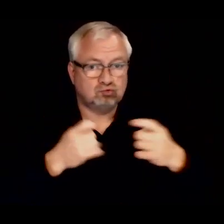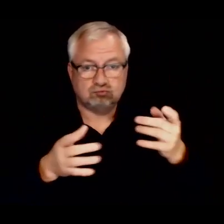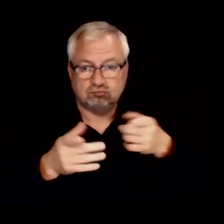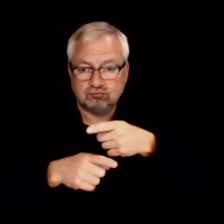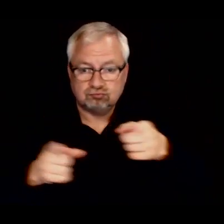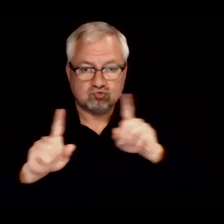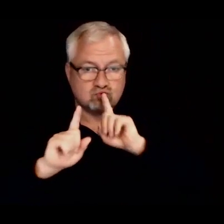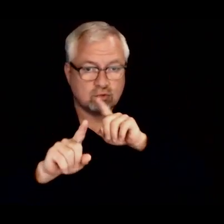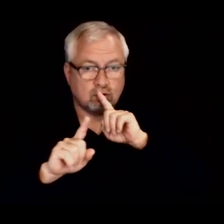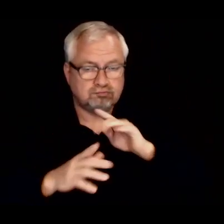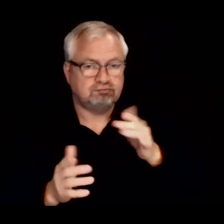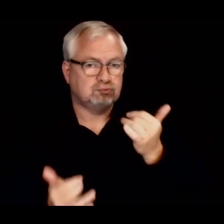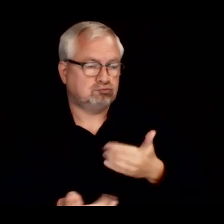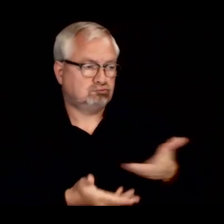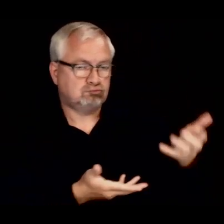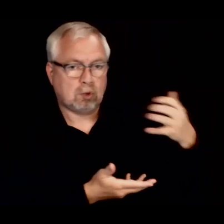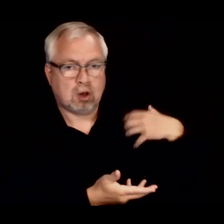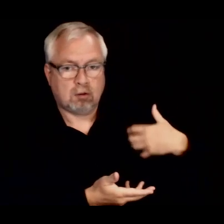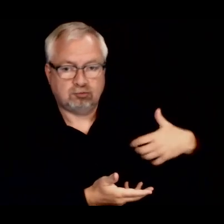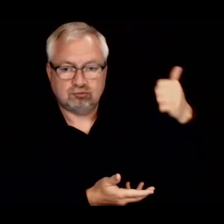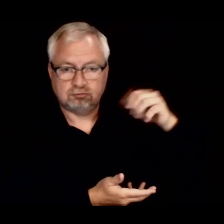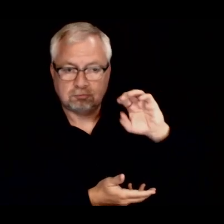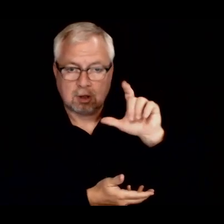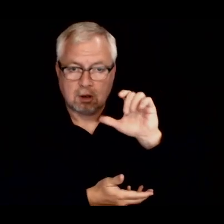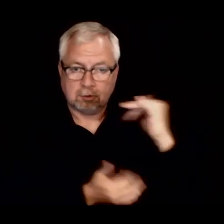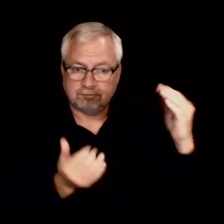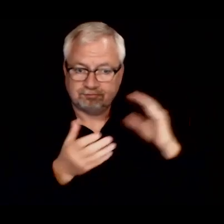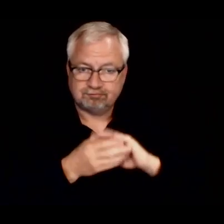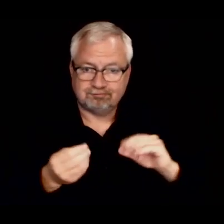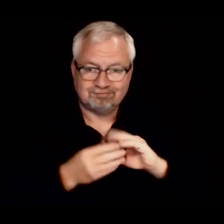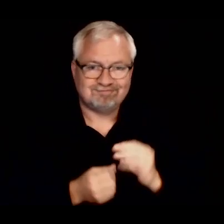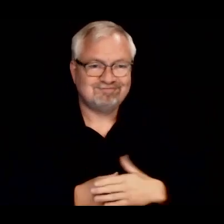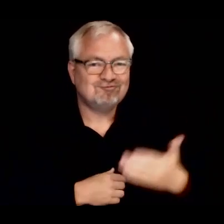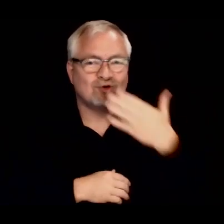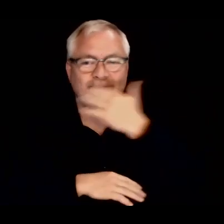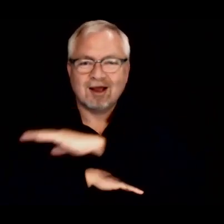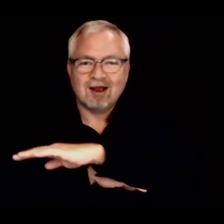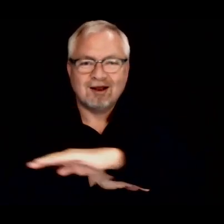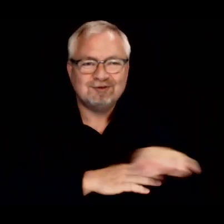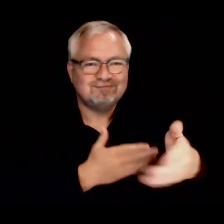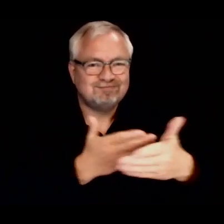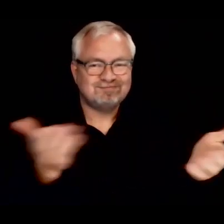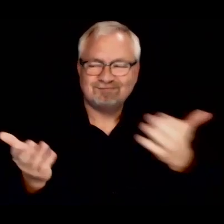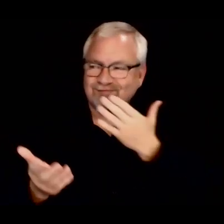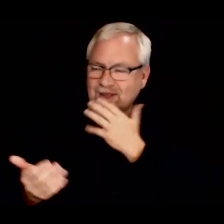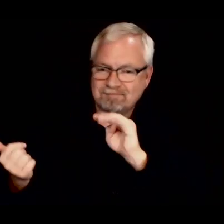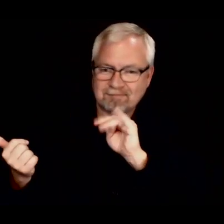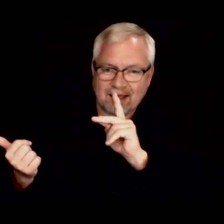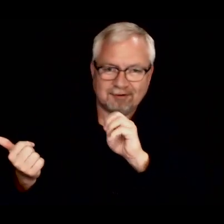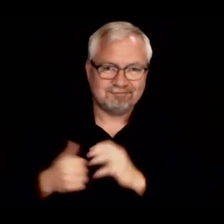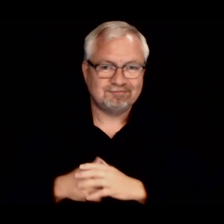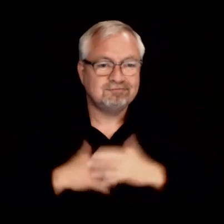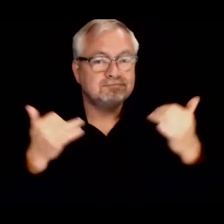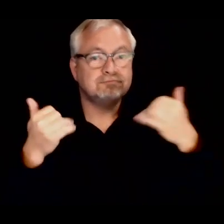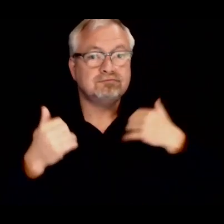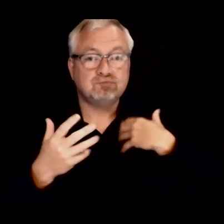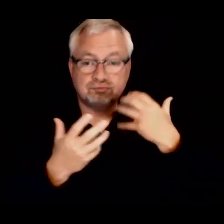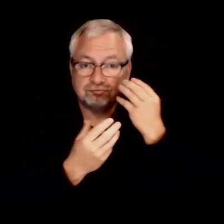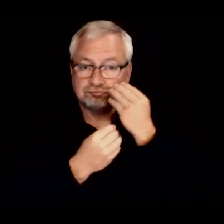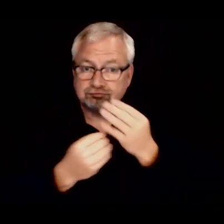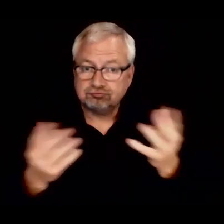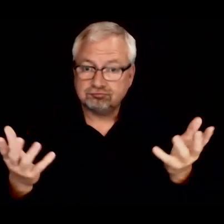Malcolm. Thank you, Mike. Good afternoon, everyone. I'll start again today with the global and national update.